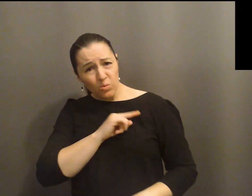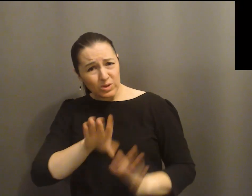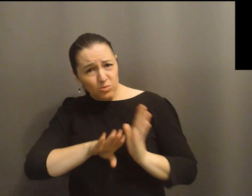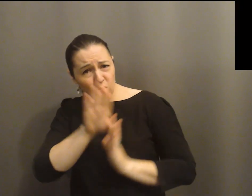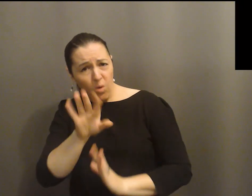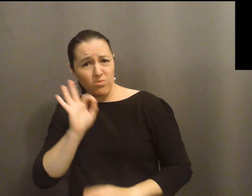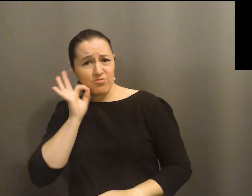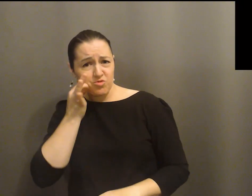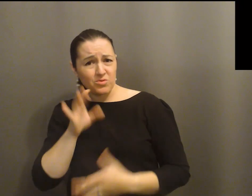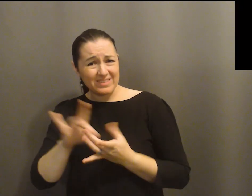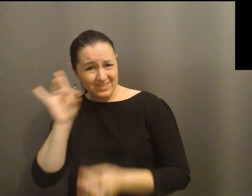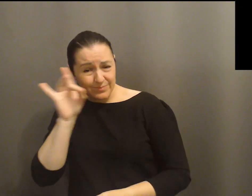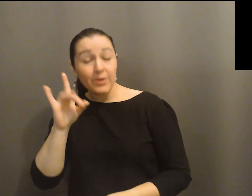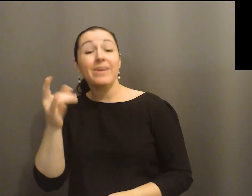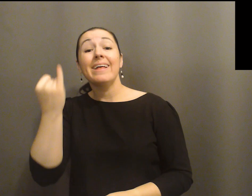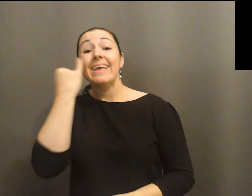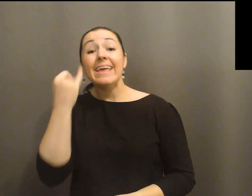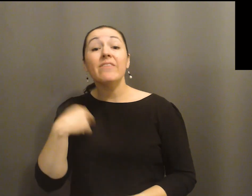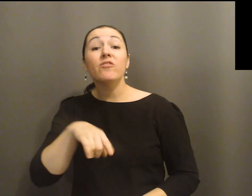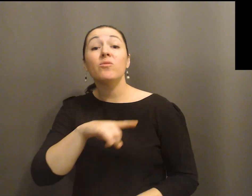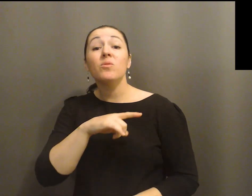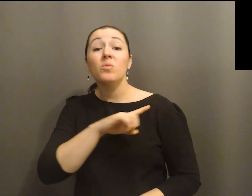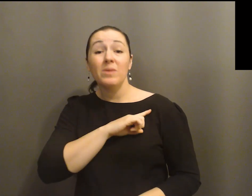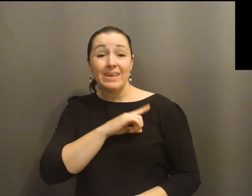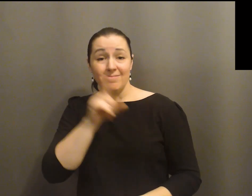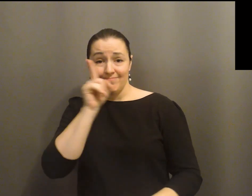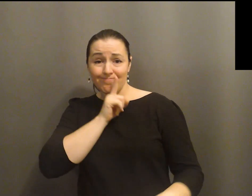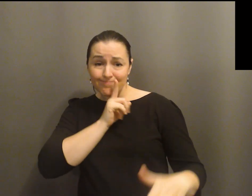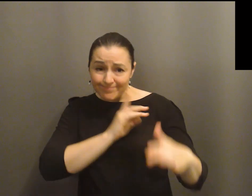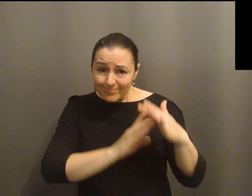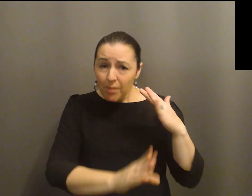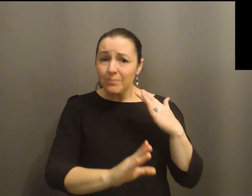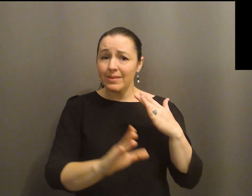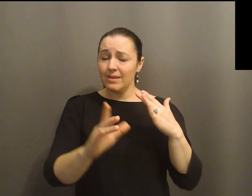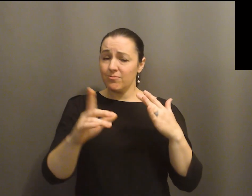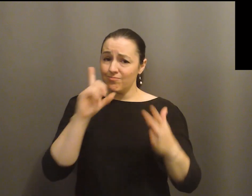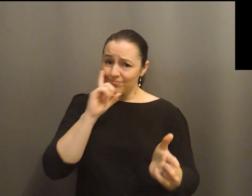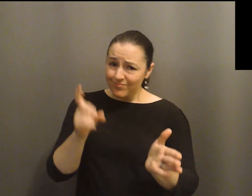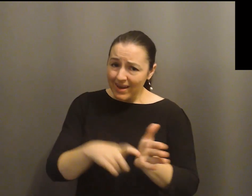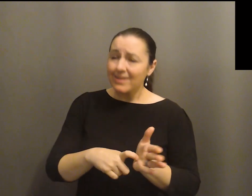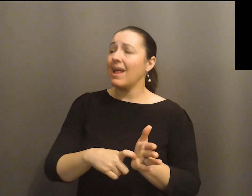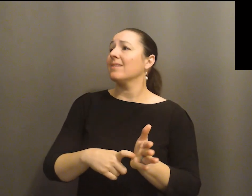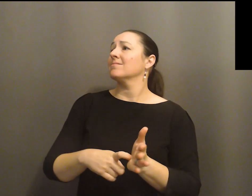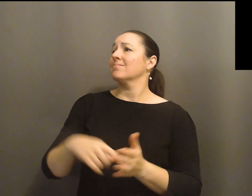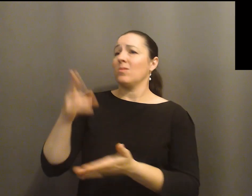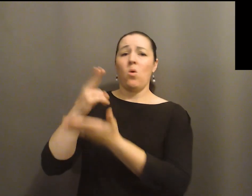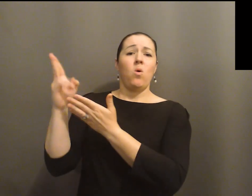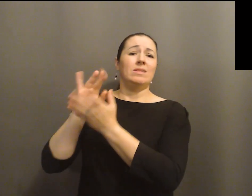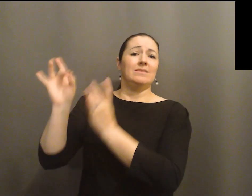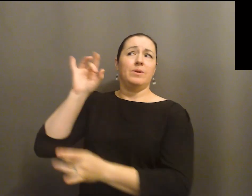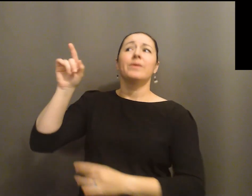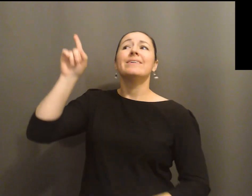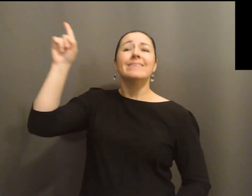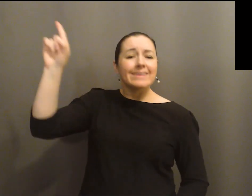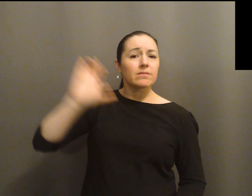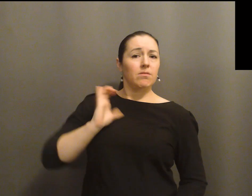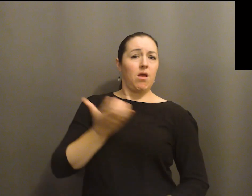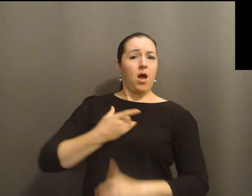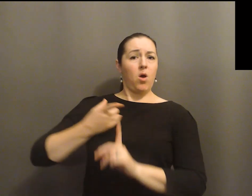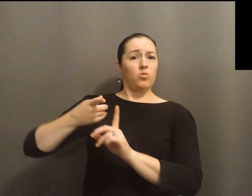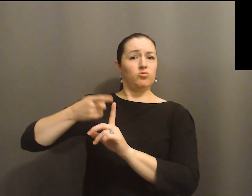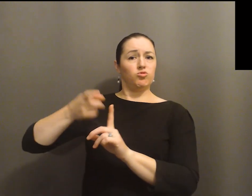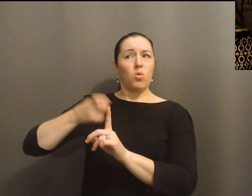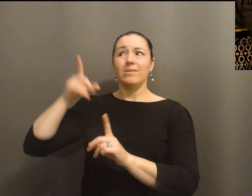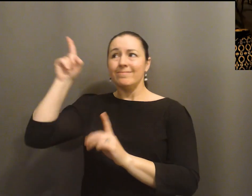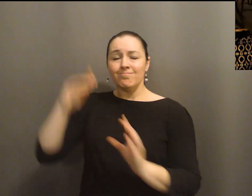the fruit Of the Spirit When we humbly Acknowledge our need For Holy Spirit To be our source Of transformation That's the